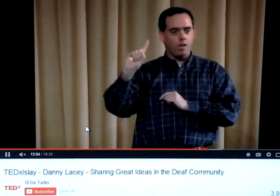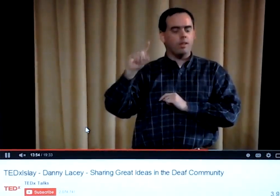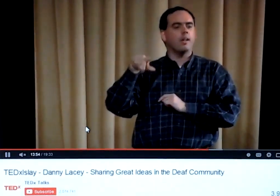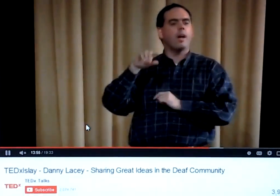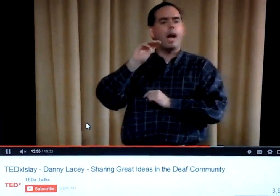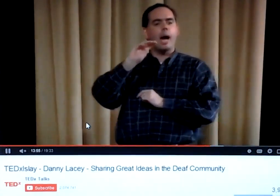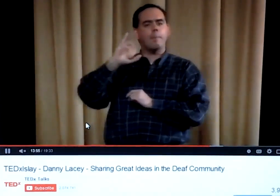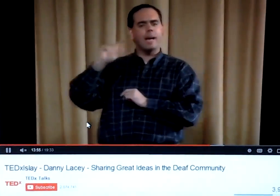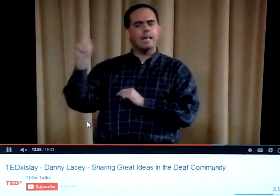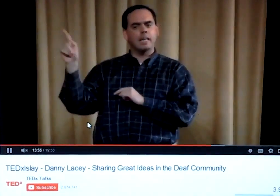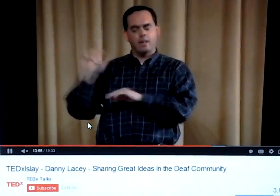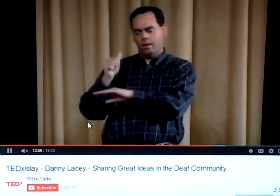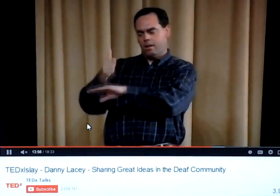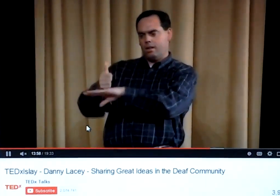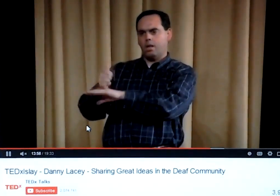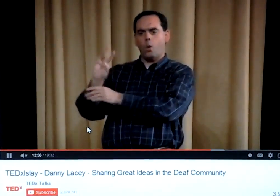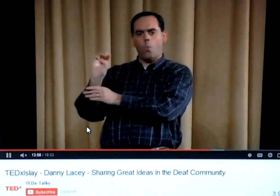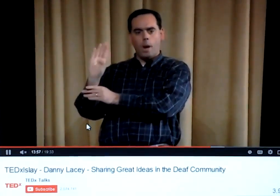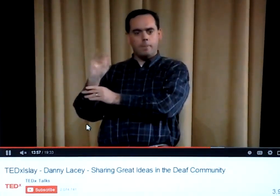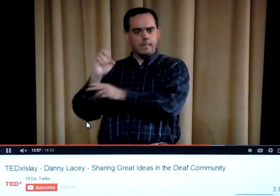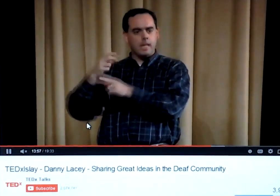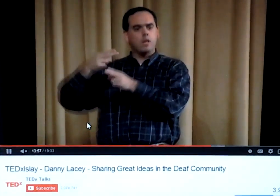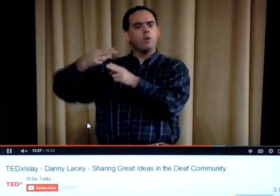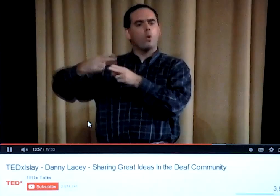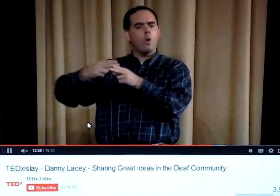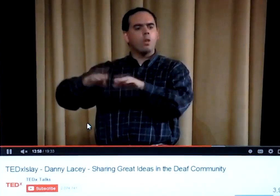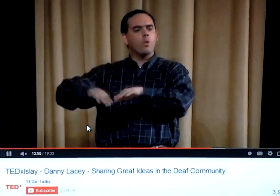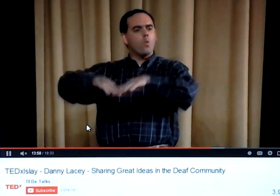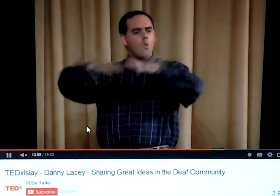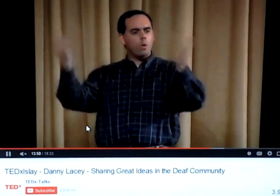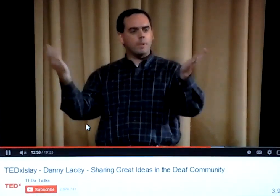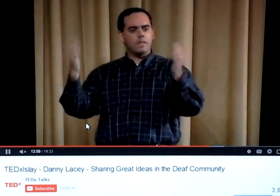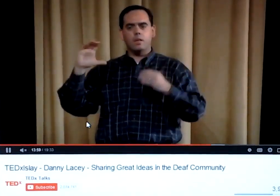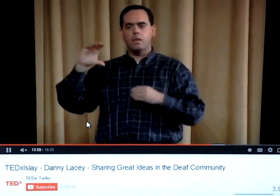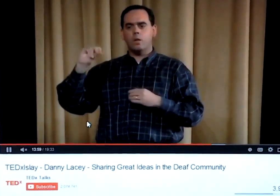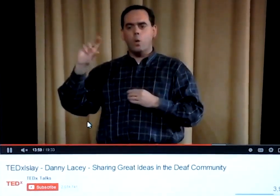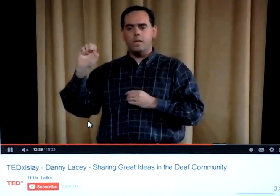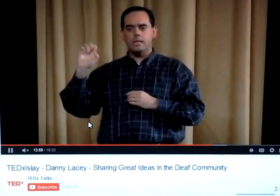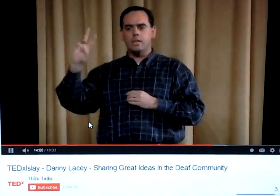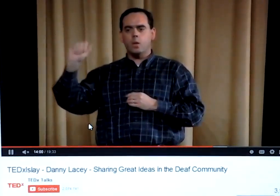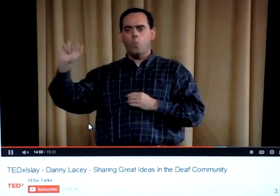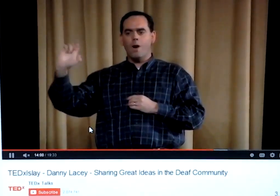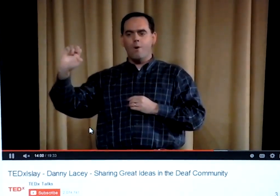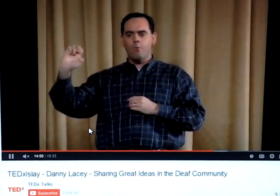And once you get in, it's expensive to go there. It's about $30,000 for 1 year.